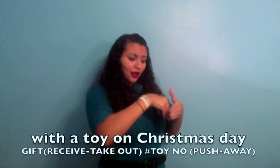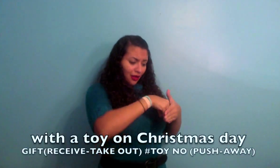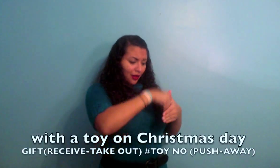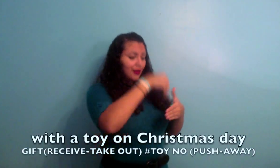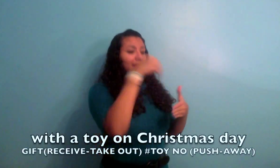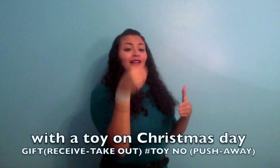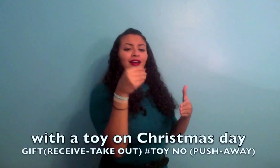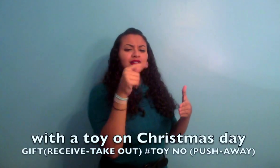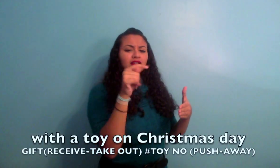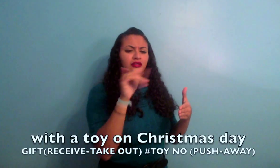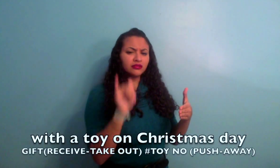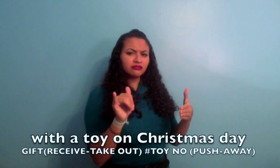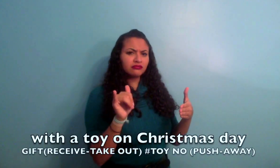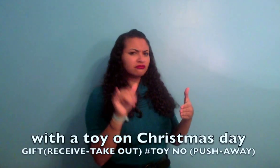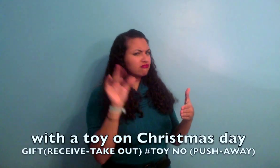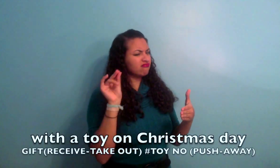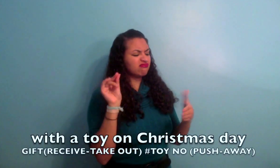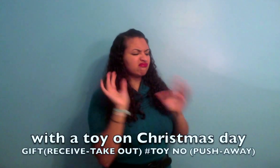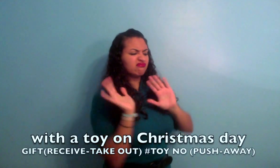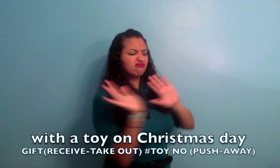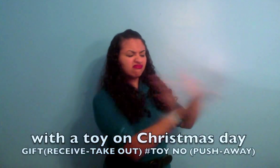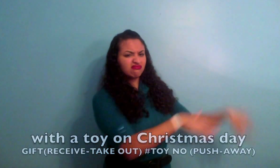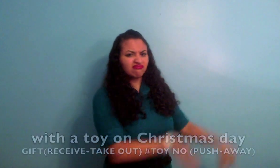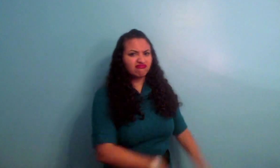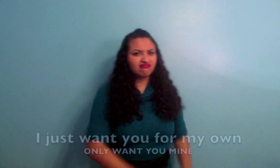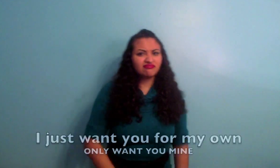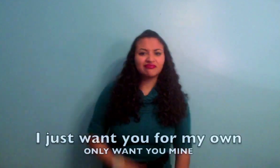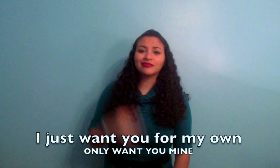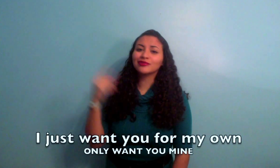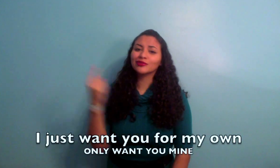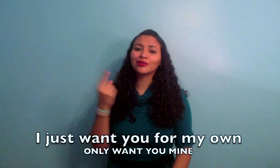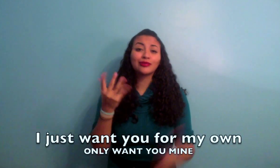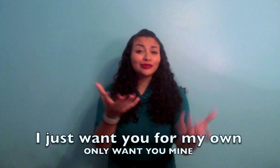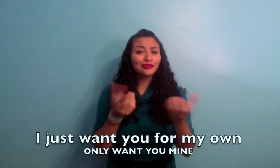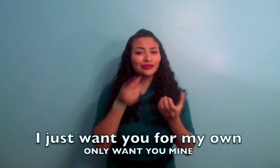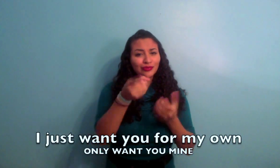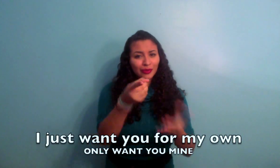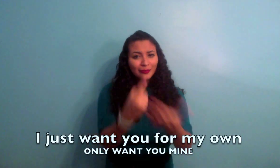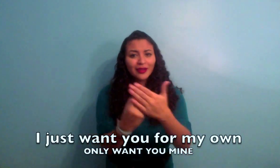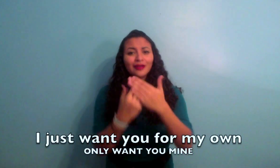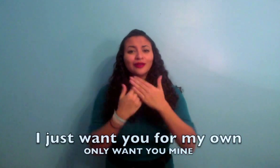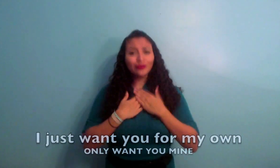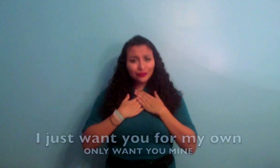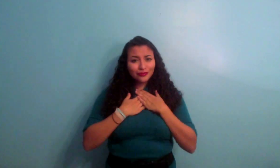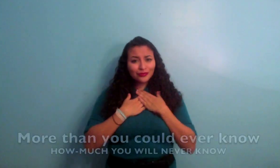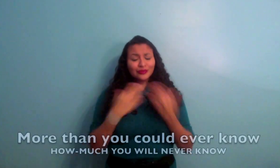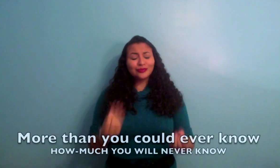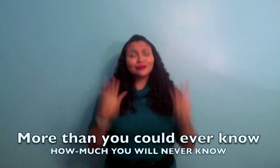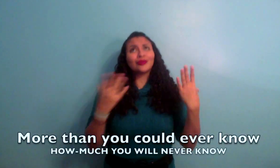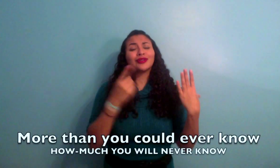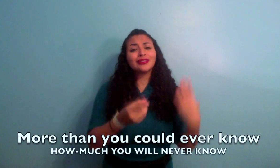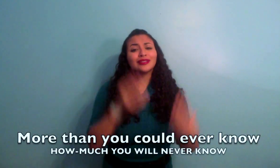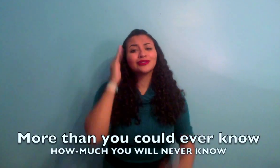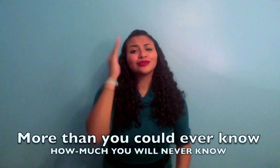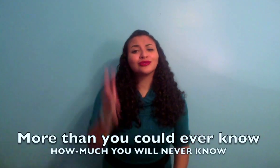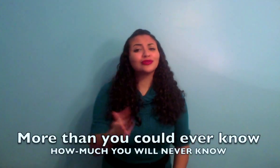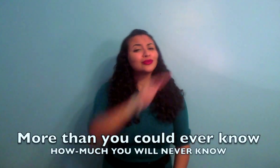a toy on the Christmas day I just want you for my own More than you could